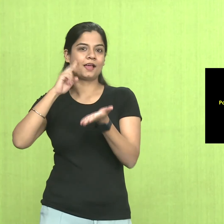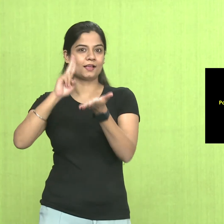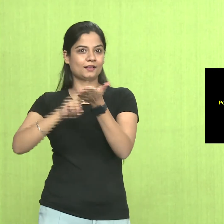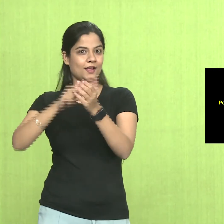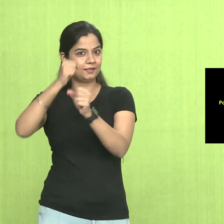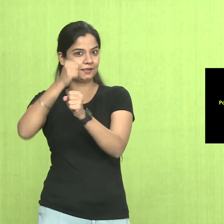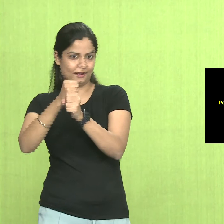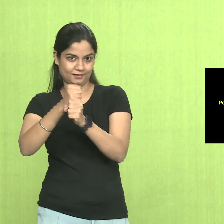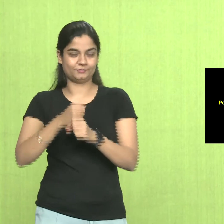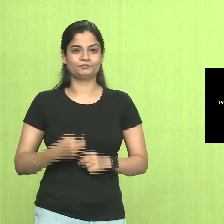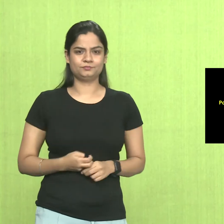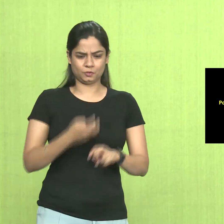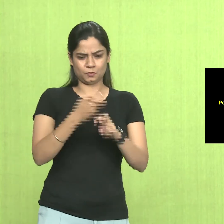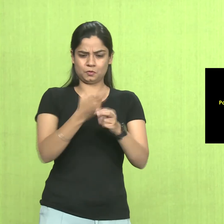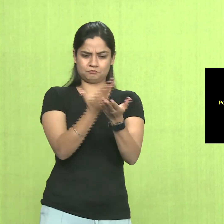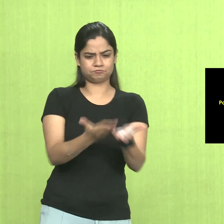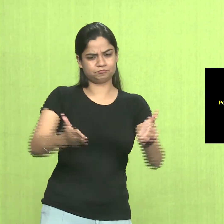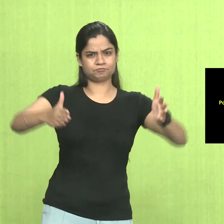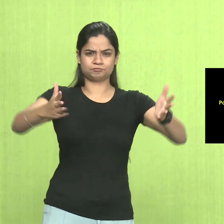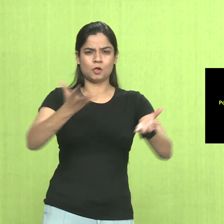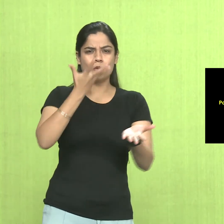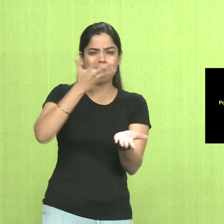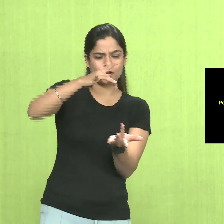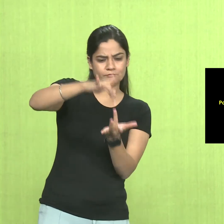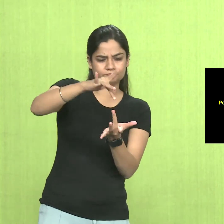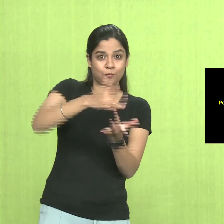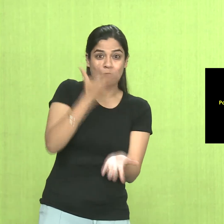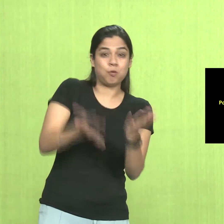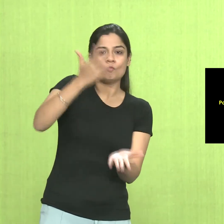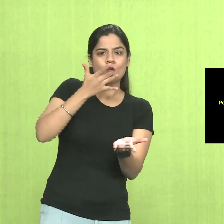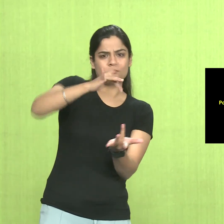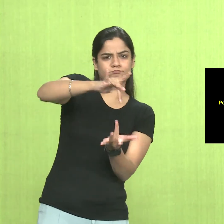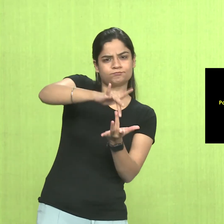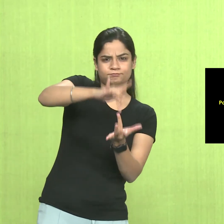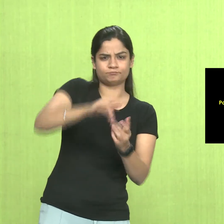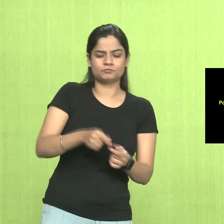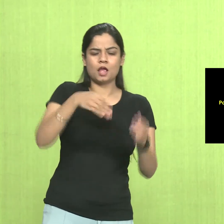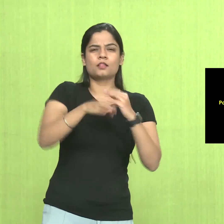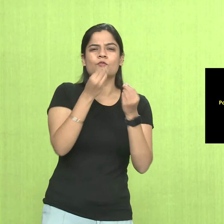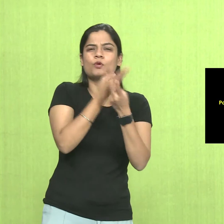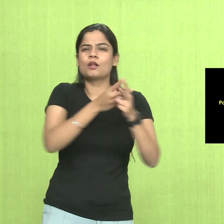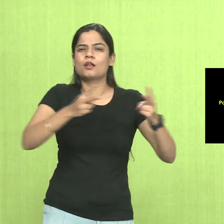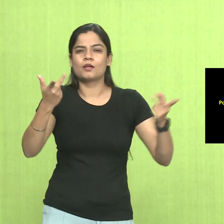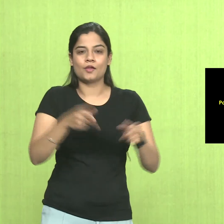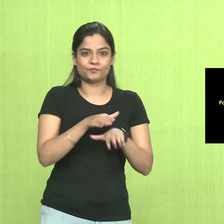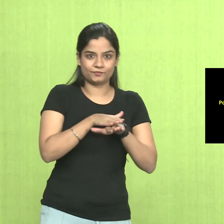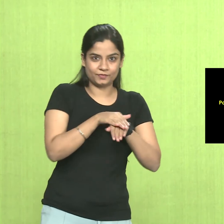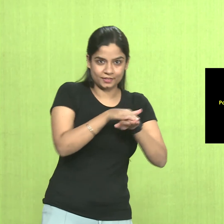In a pan with medium amount of water, minimum amount of liquid and temperature also minimum amount, you